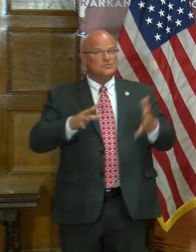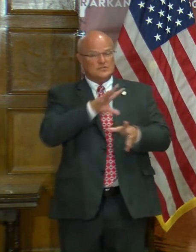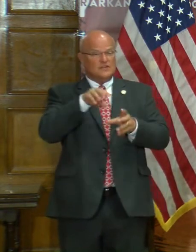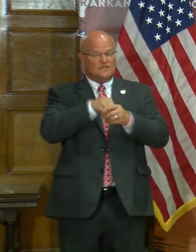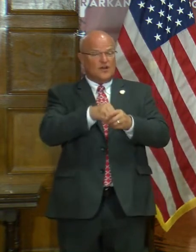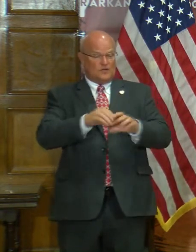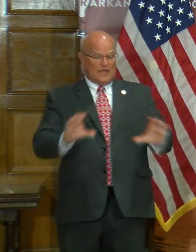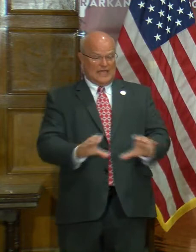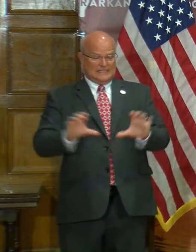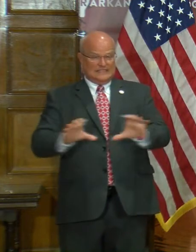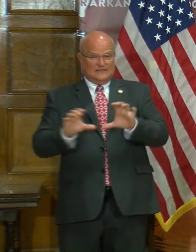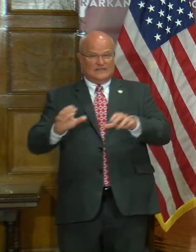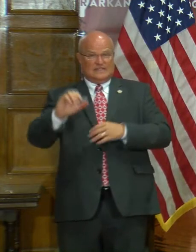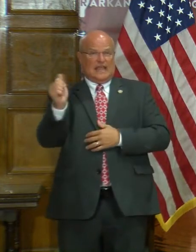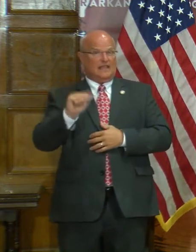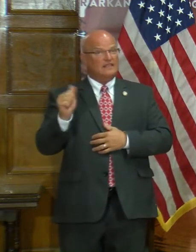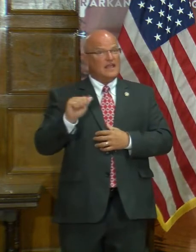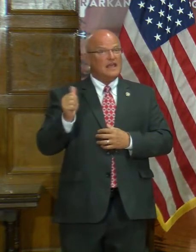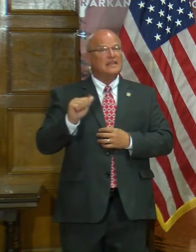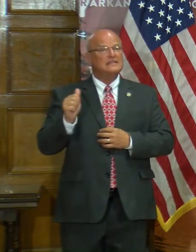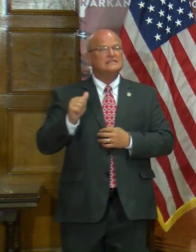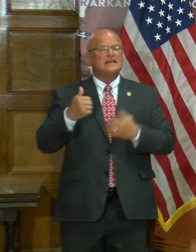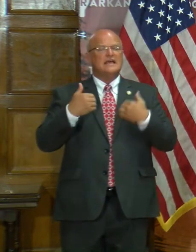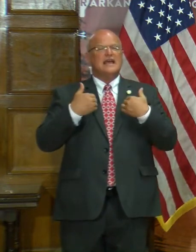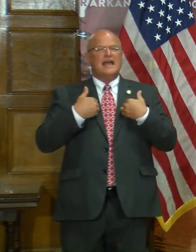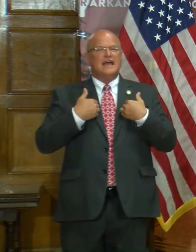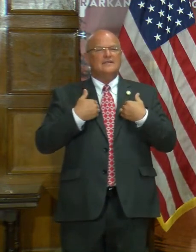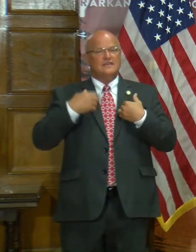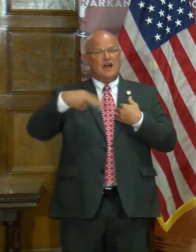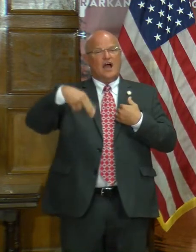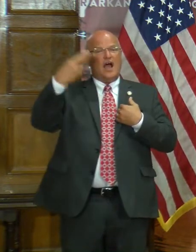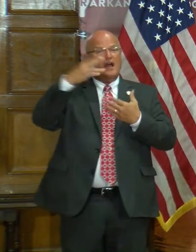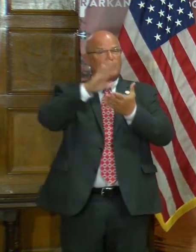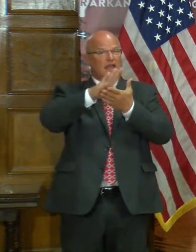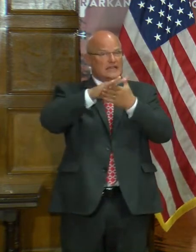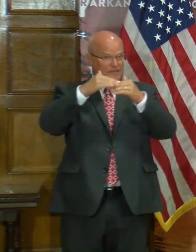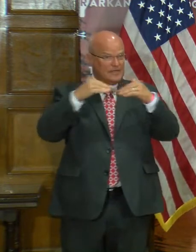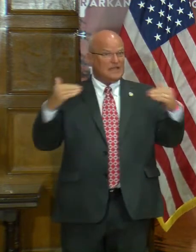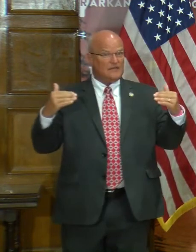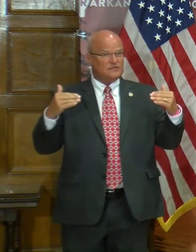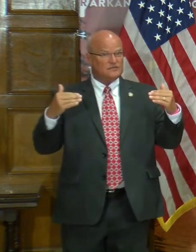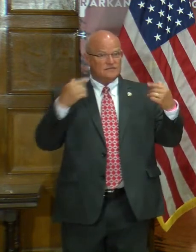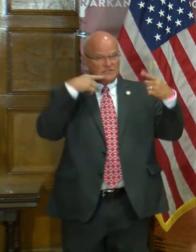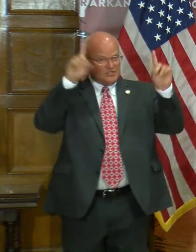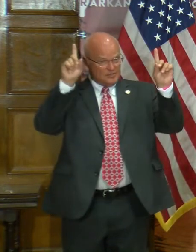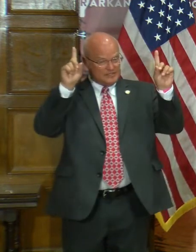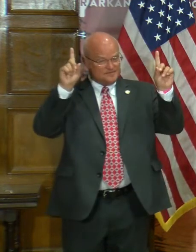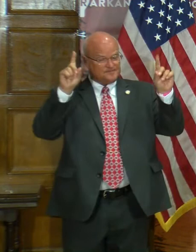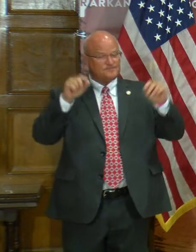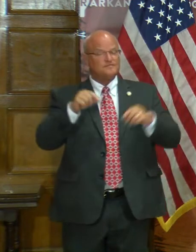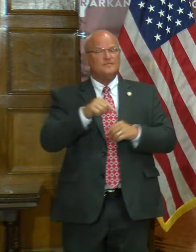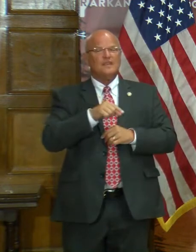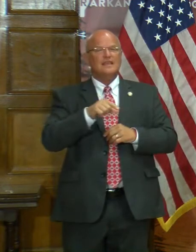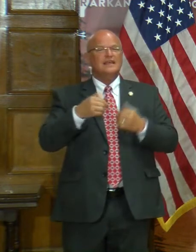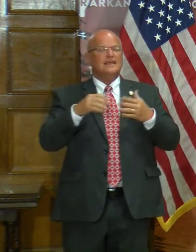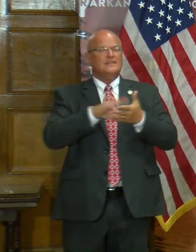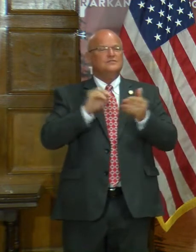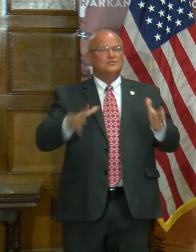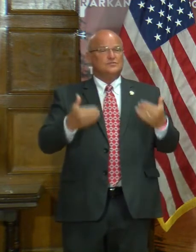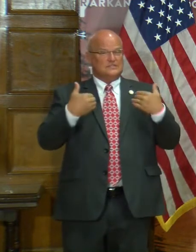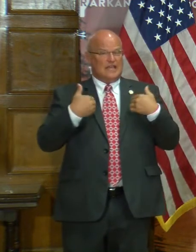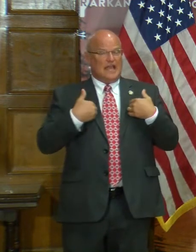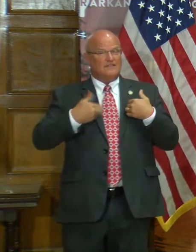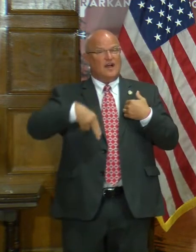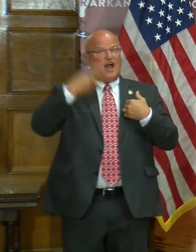involved in activities and athletics have higher academic levels of achievement. They have